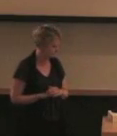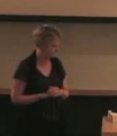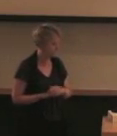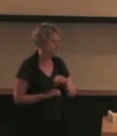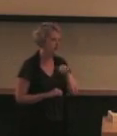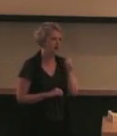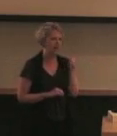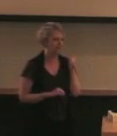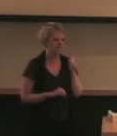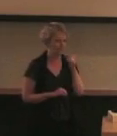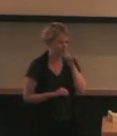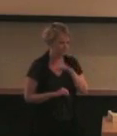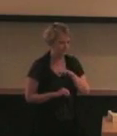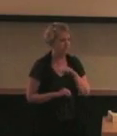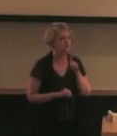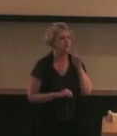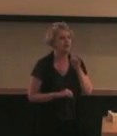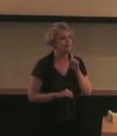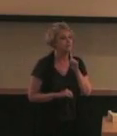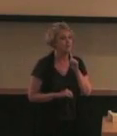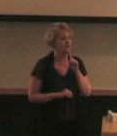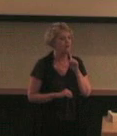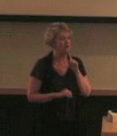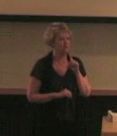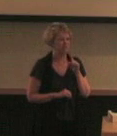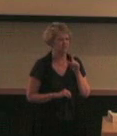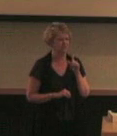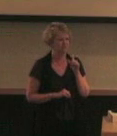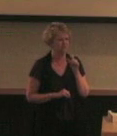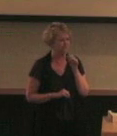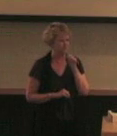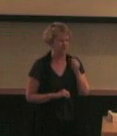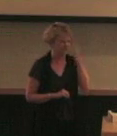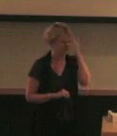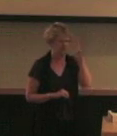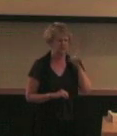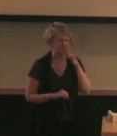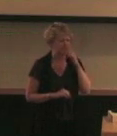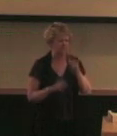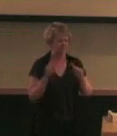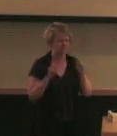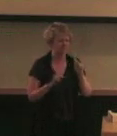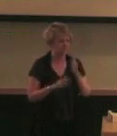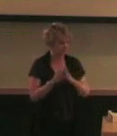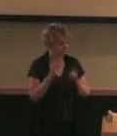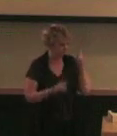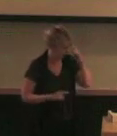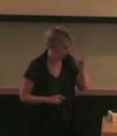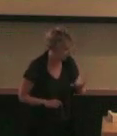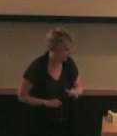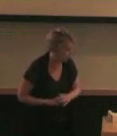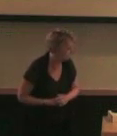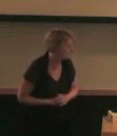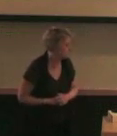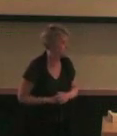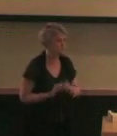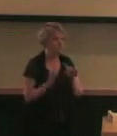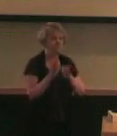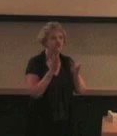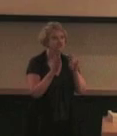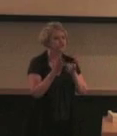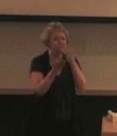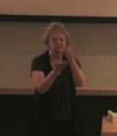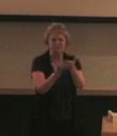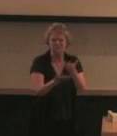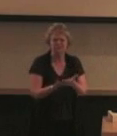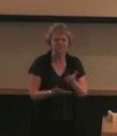Another myth. Deaf people have lower intelligence than hearing people. Well, some people think that. Research has